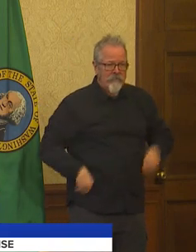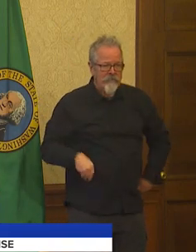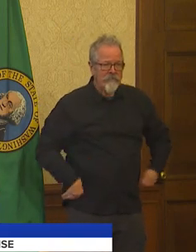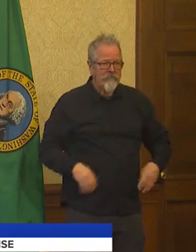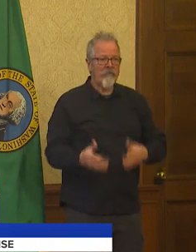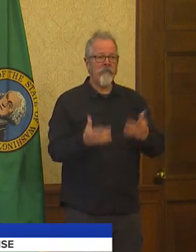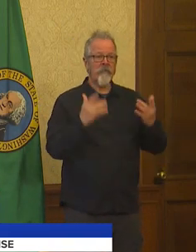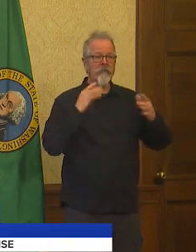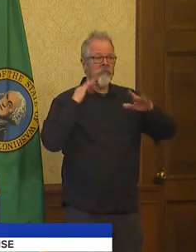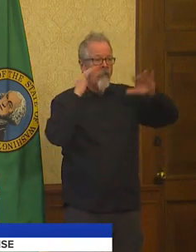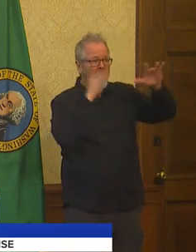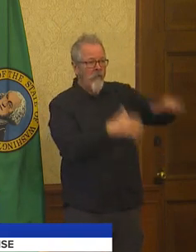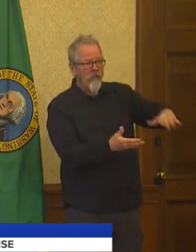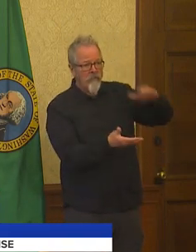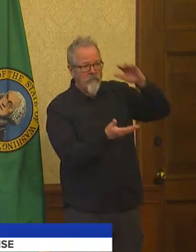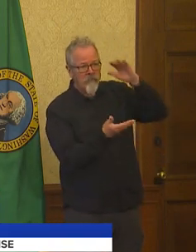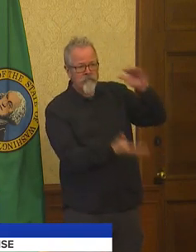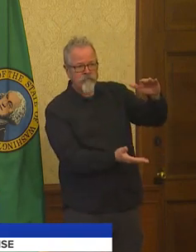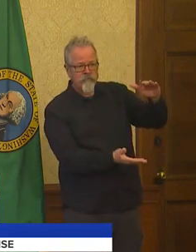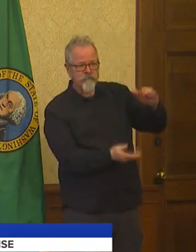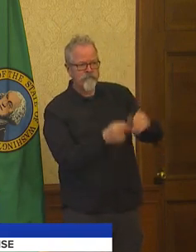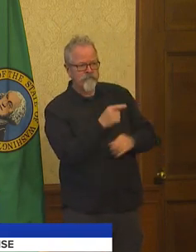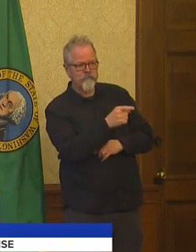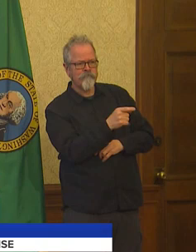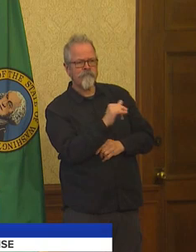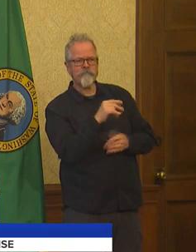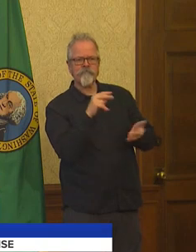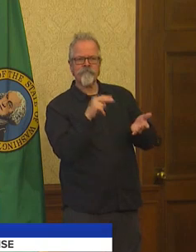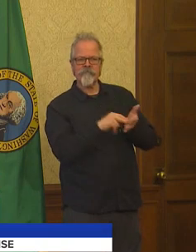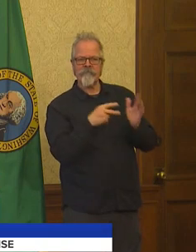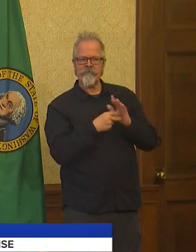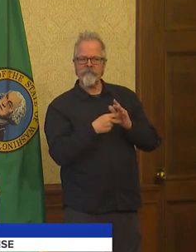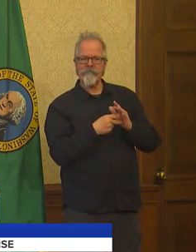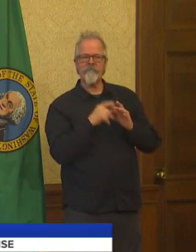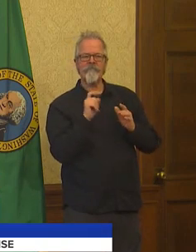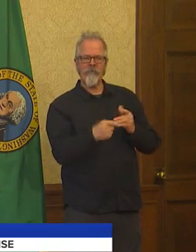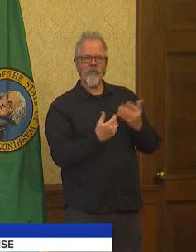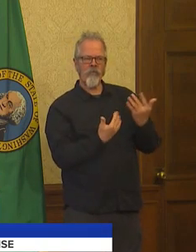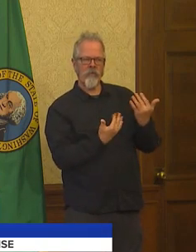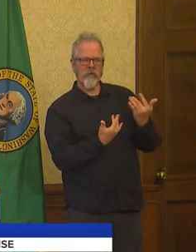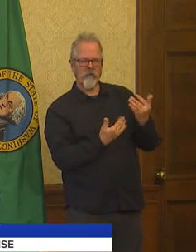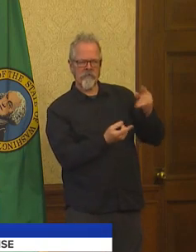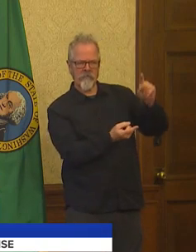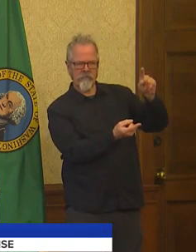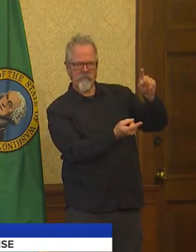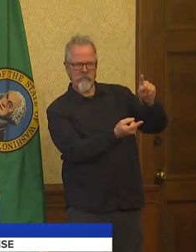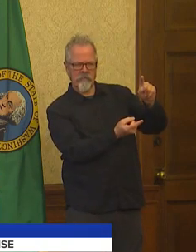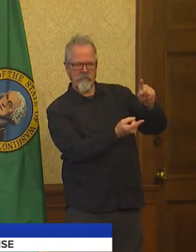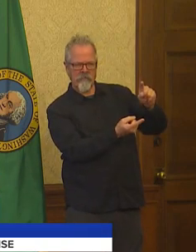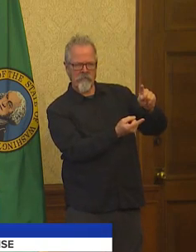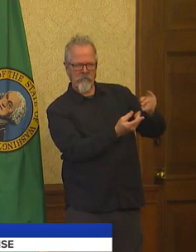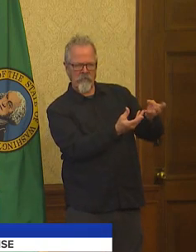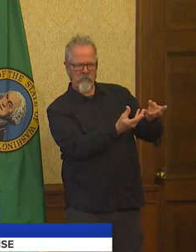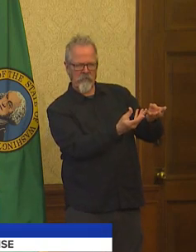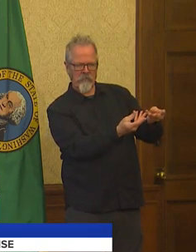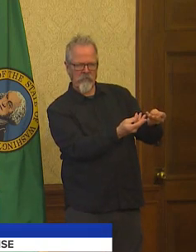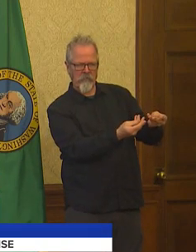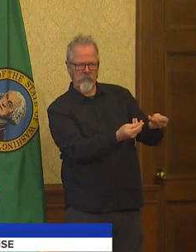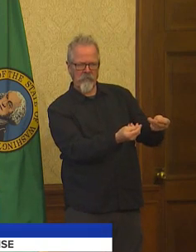So today, public gatherings, events, team sports, and camping, or among other things, are not resuming at this